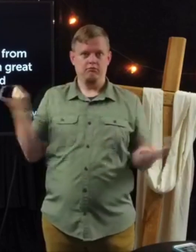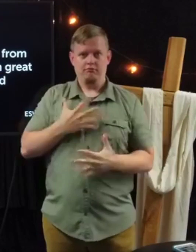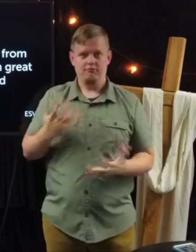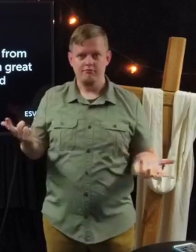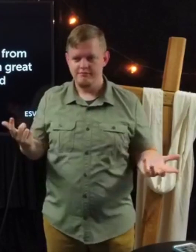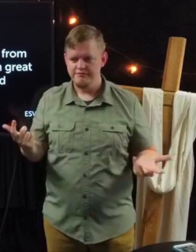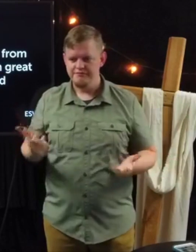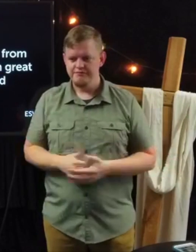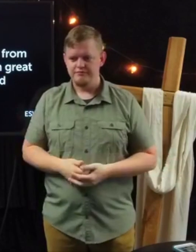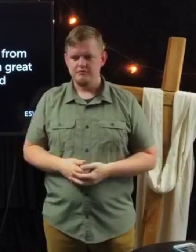White-faced, maybe. Seized with fear.